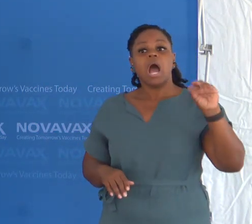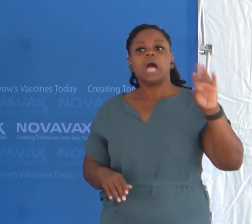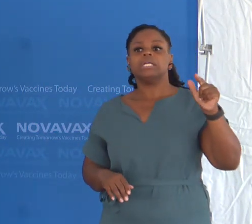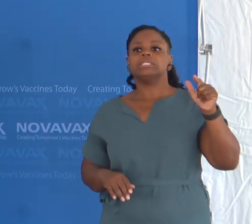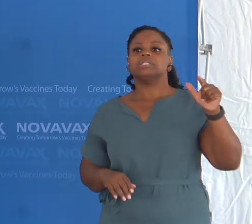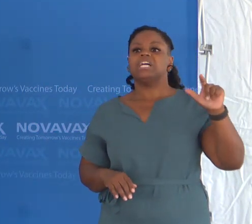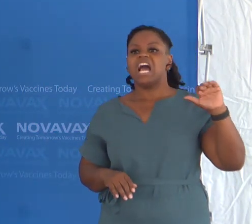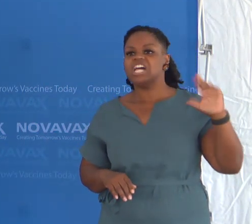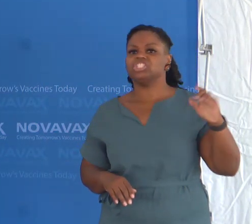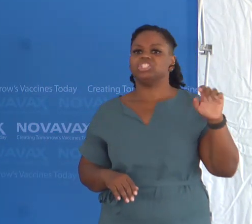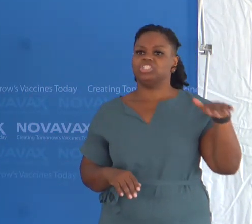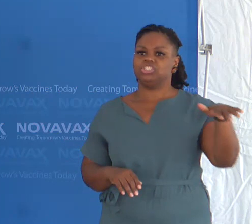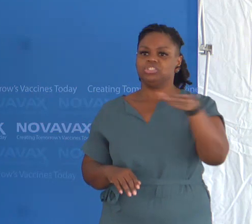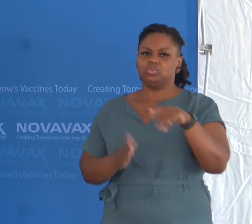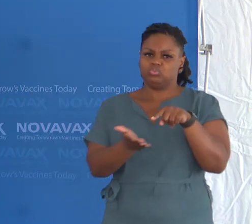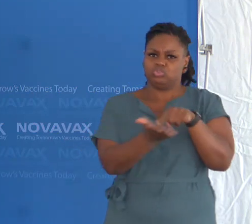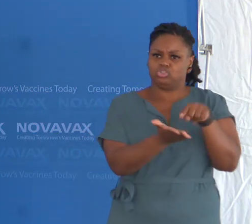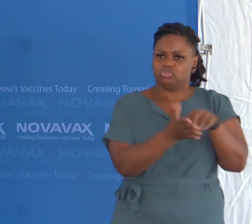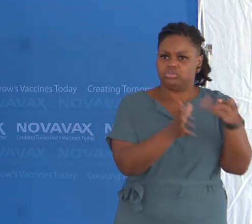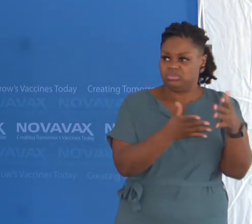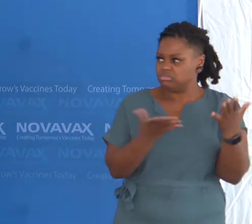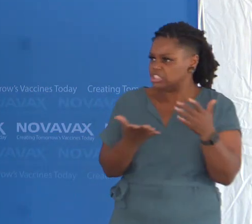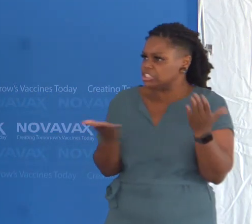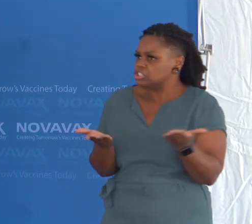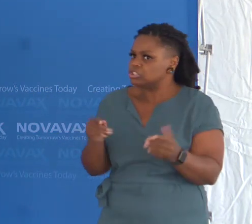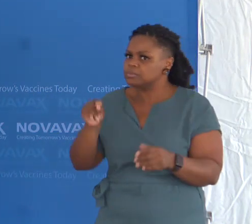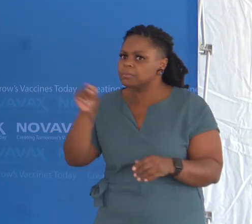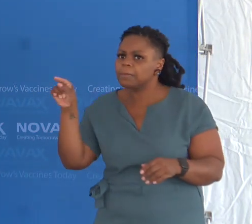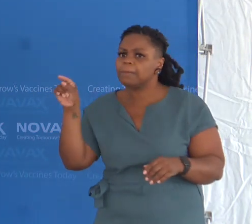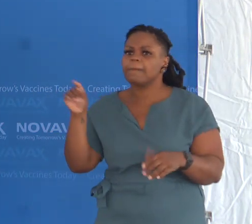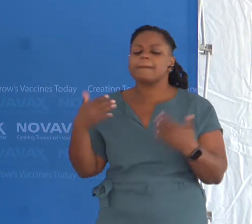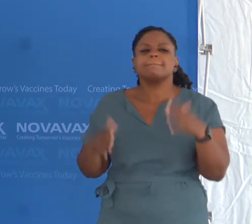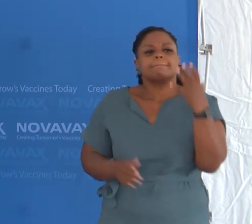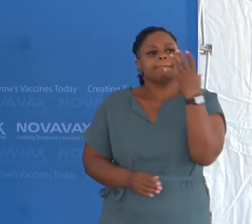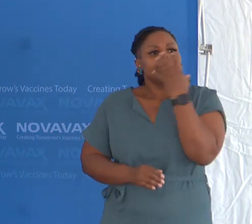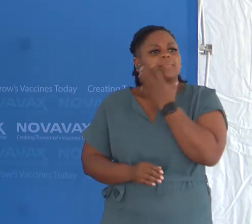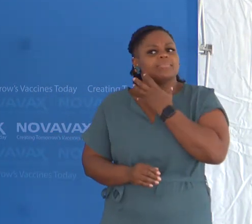this really incredible Maryland company.